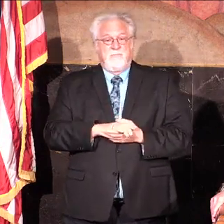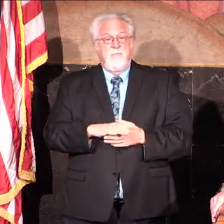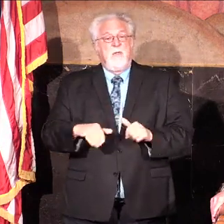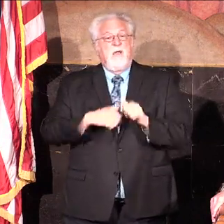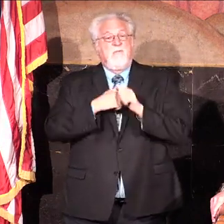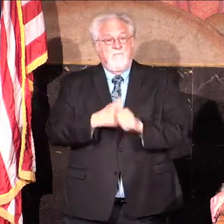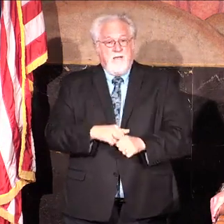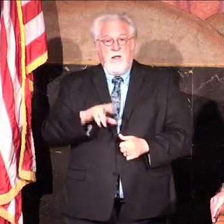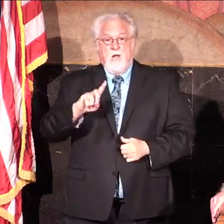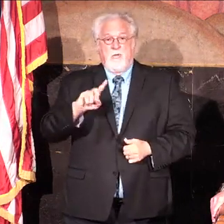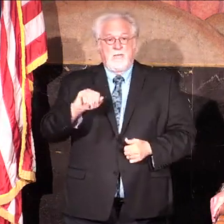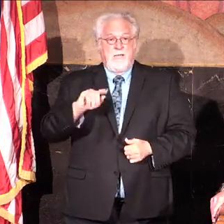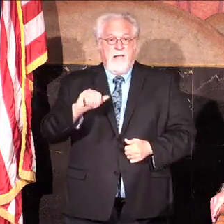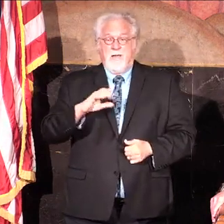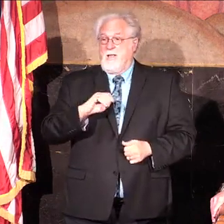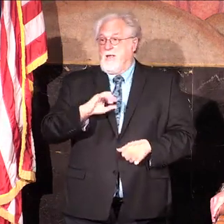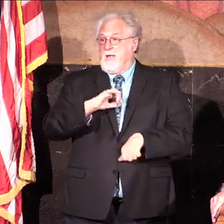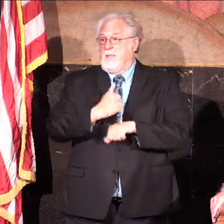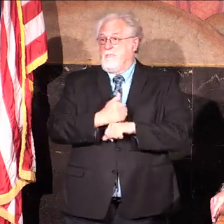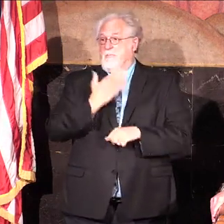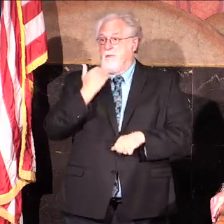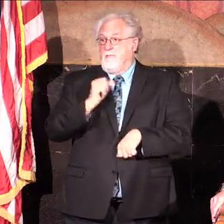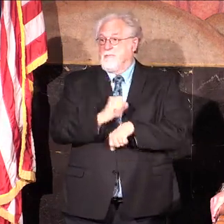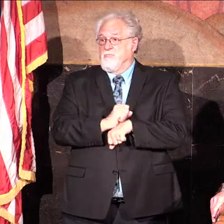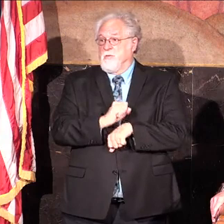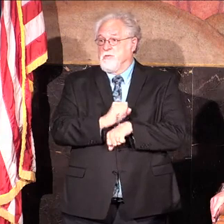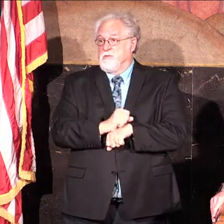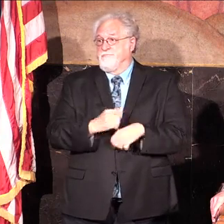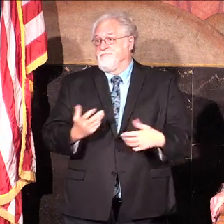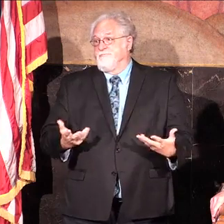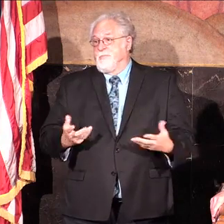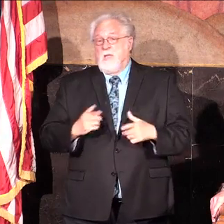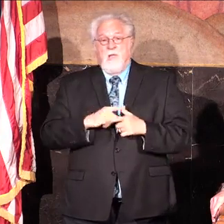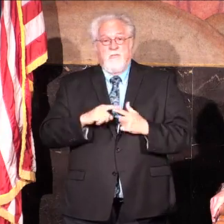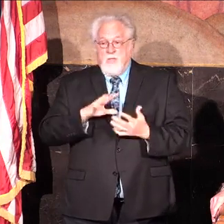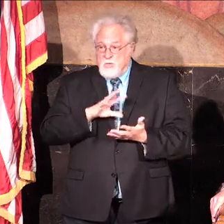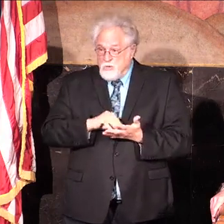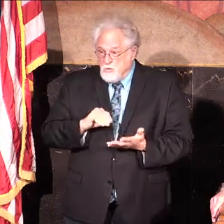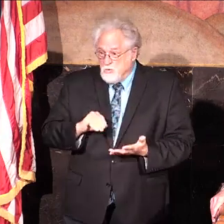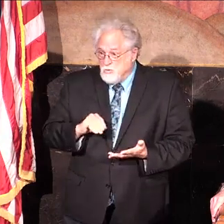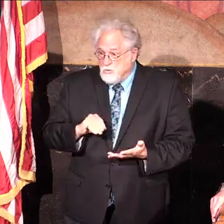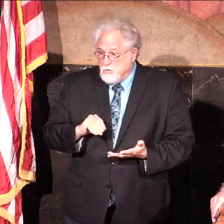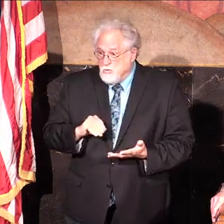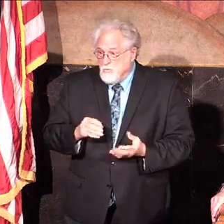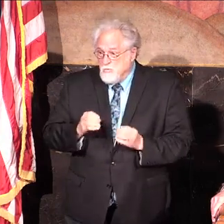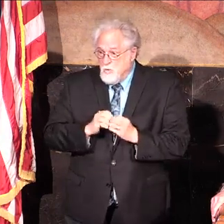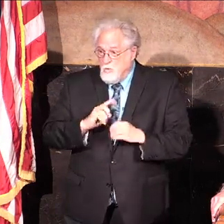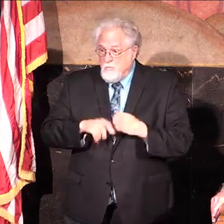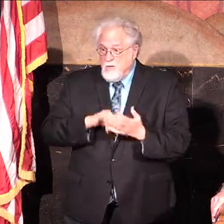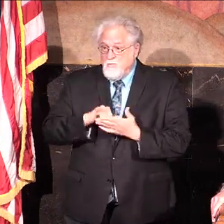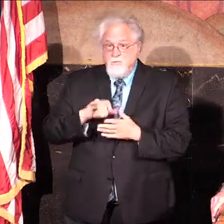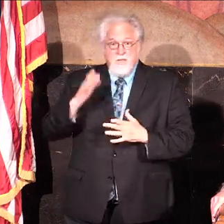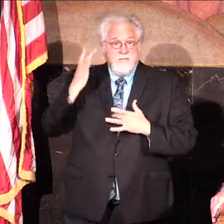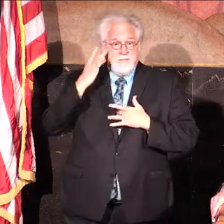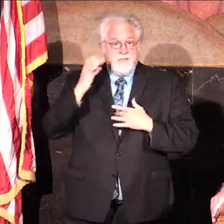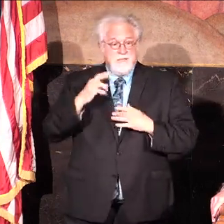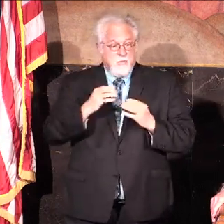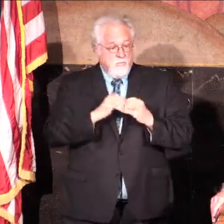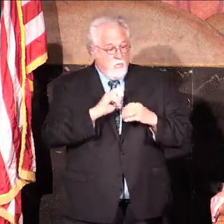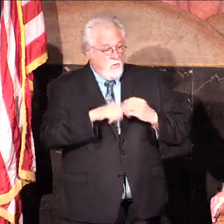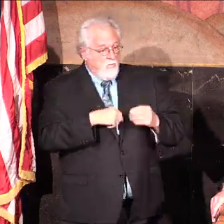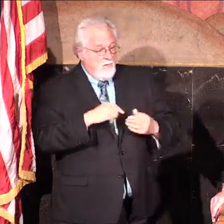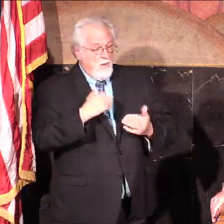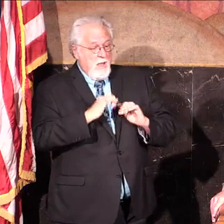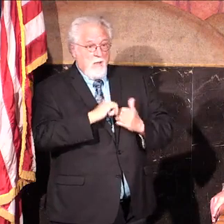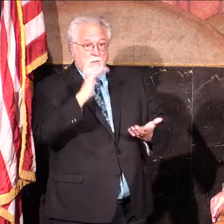follow the data, and implement best practices. And then as we learn more about the disease or more about